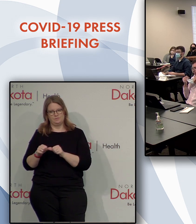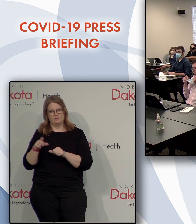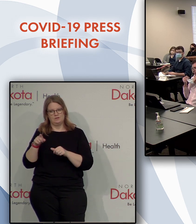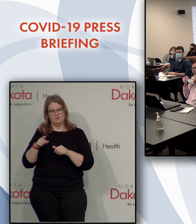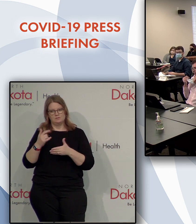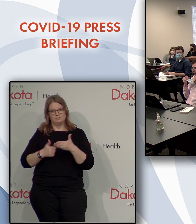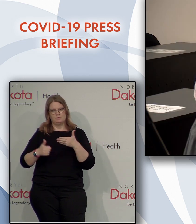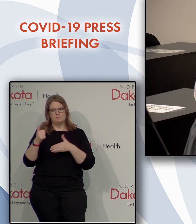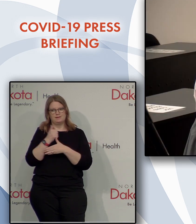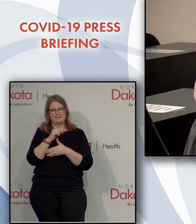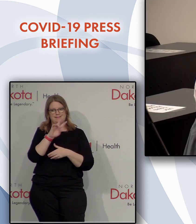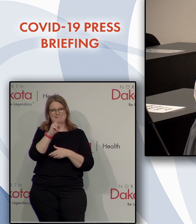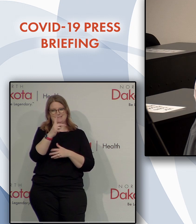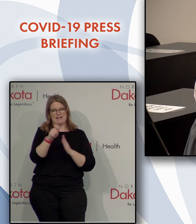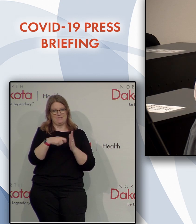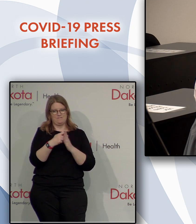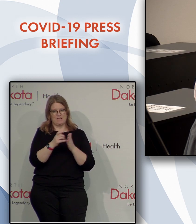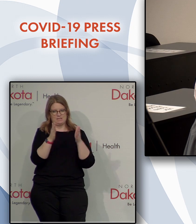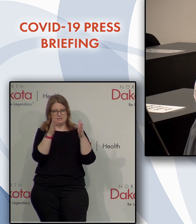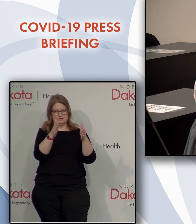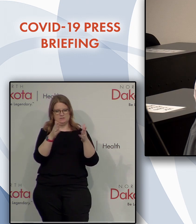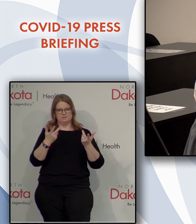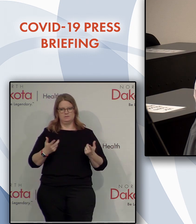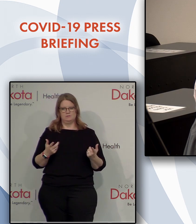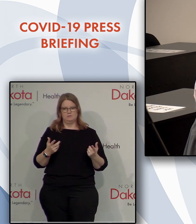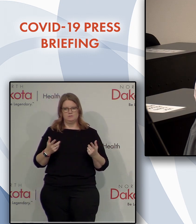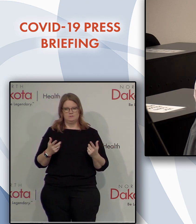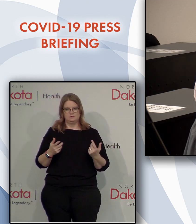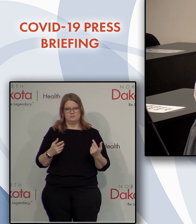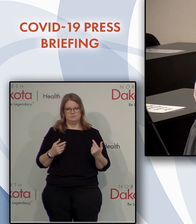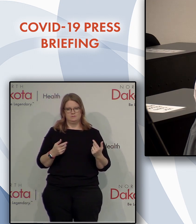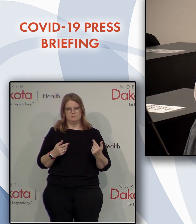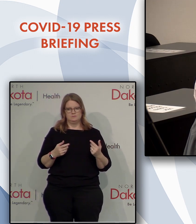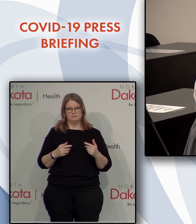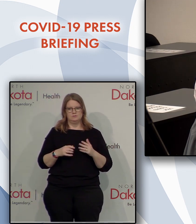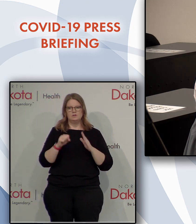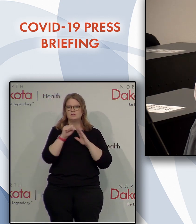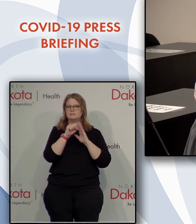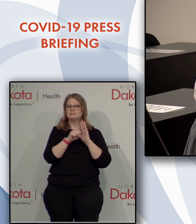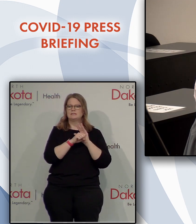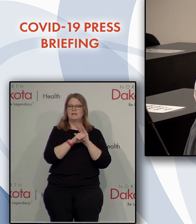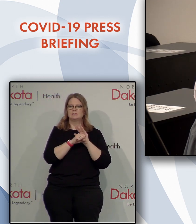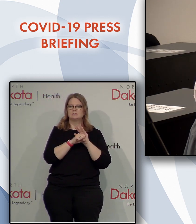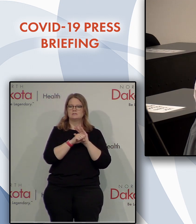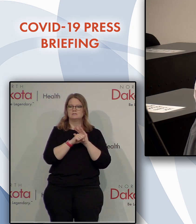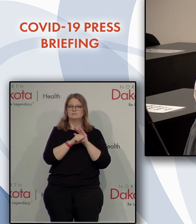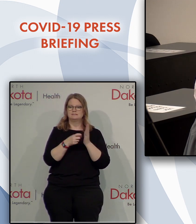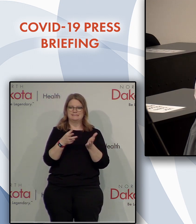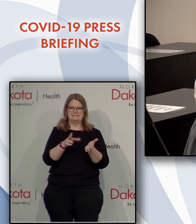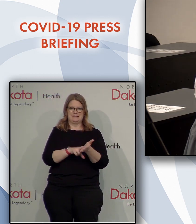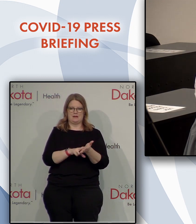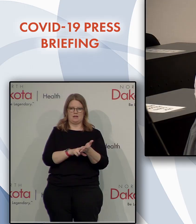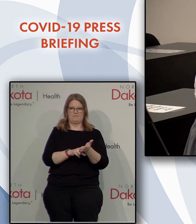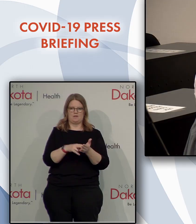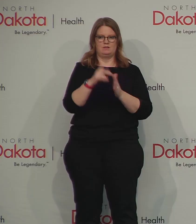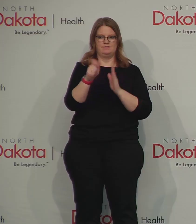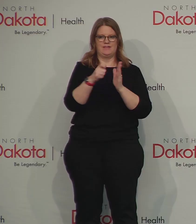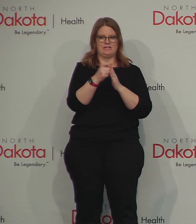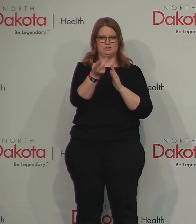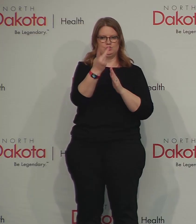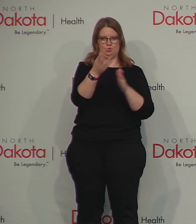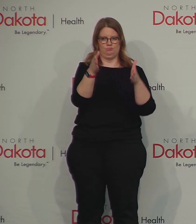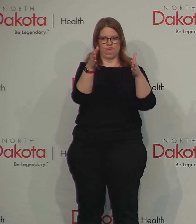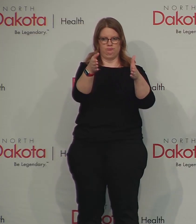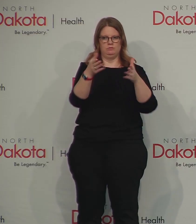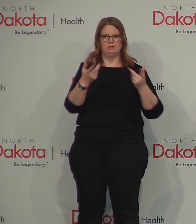the second phase. When will the state's COVID Unified Command and the governor's office sign off